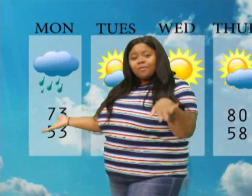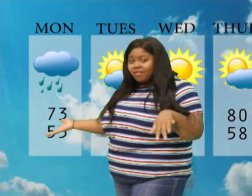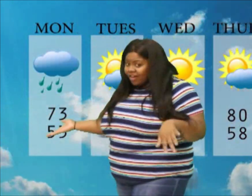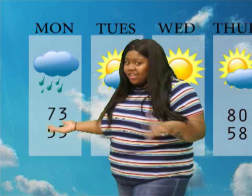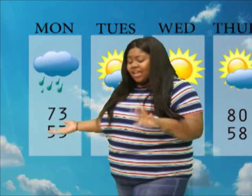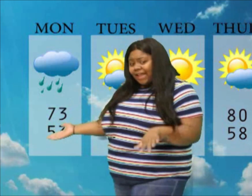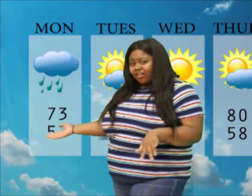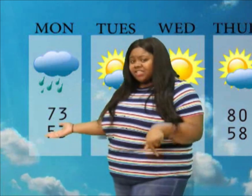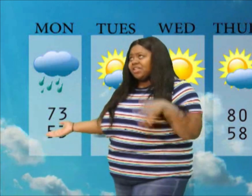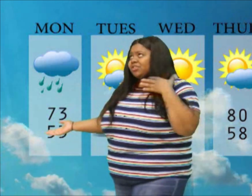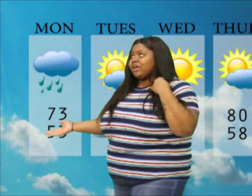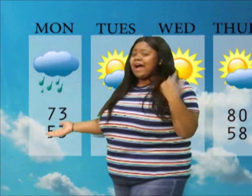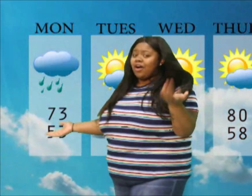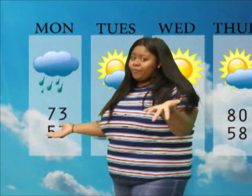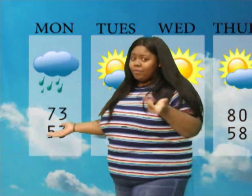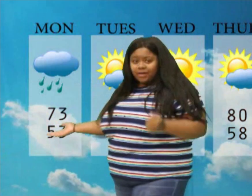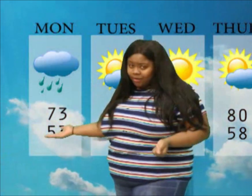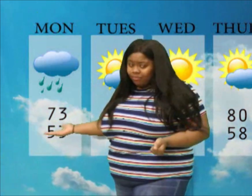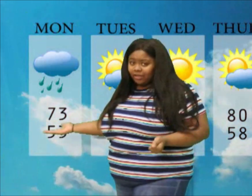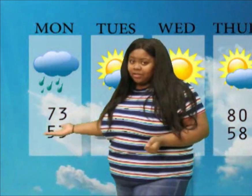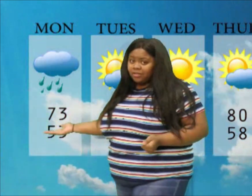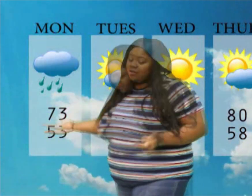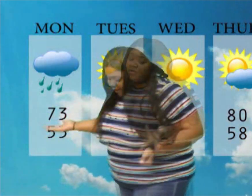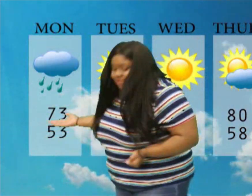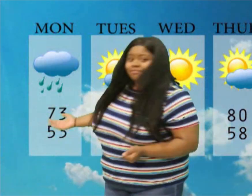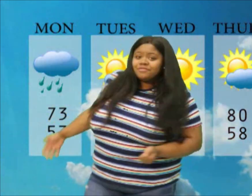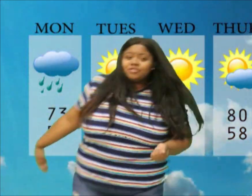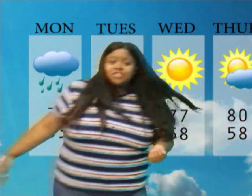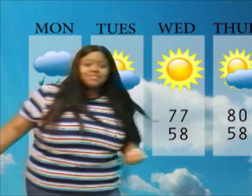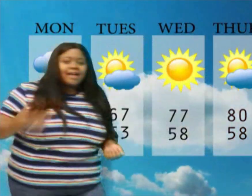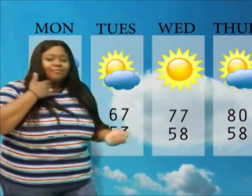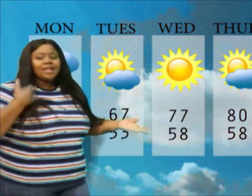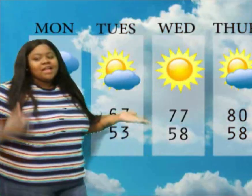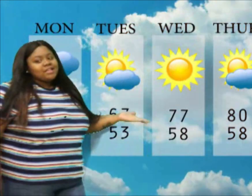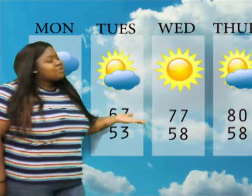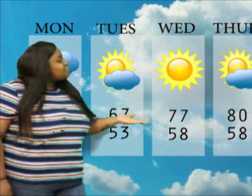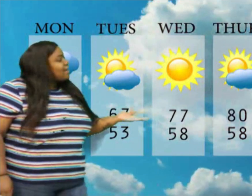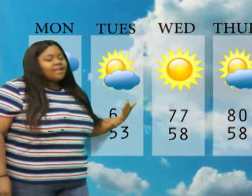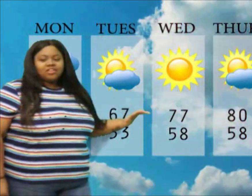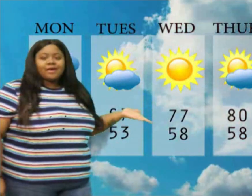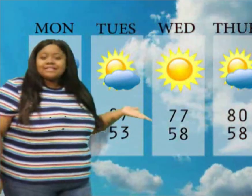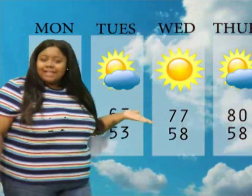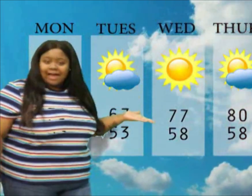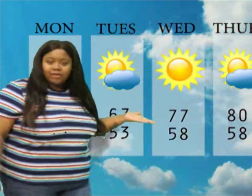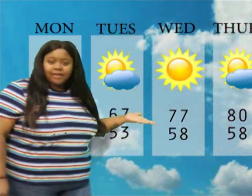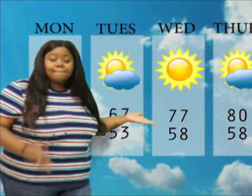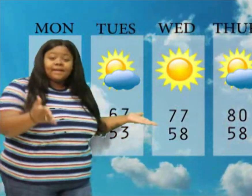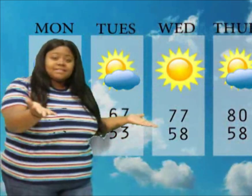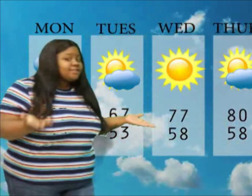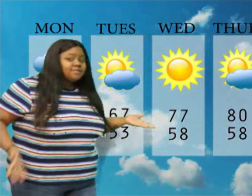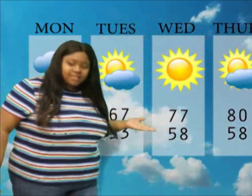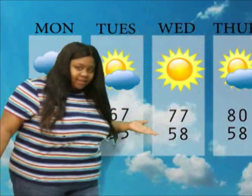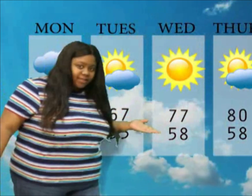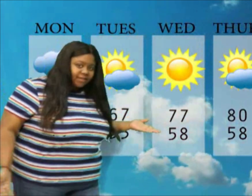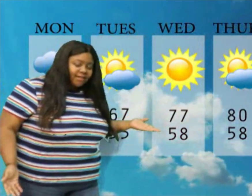It's going to be rainy and cloudy, so you know I hope you brought an umbrella Right, next So, Tuesday Tuesday, you know It's cloudy,